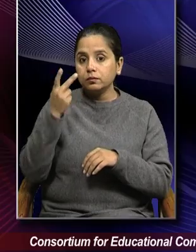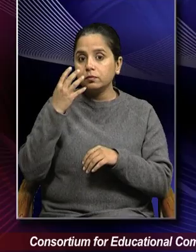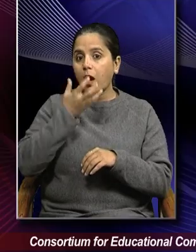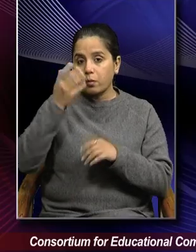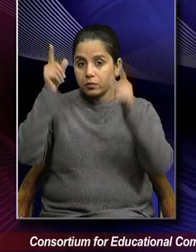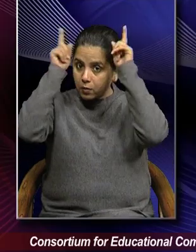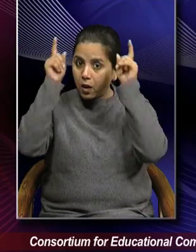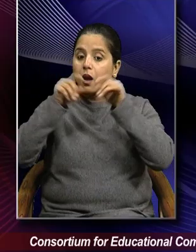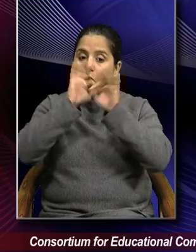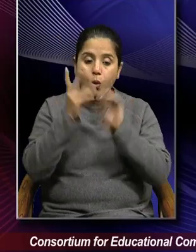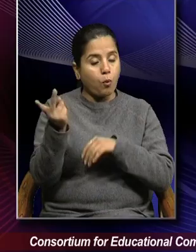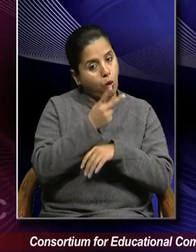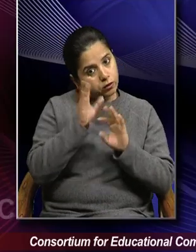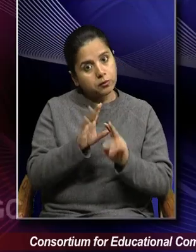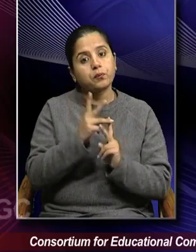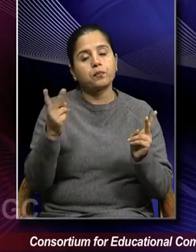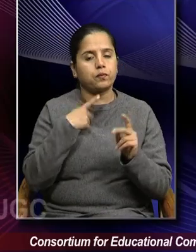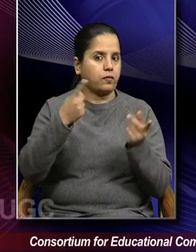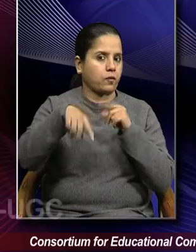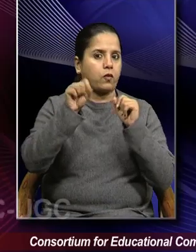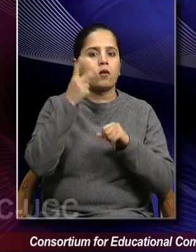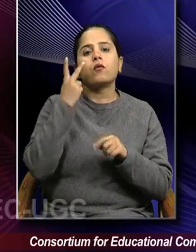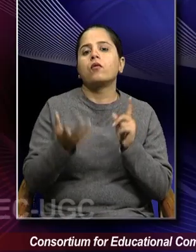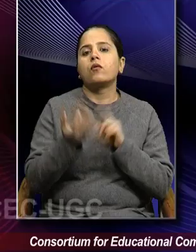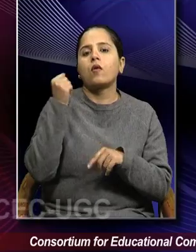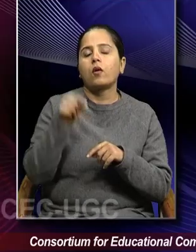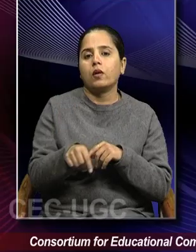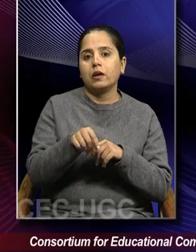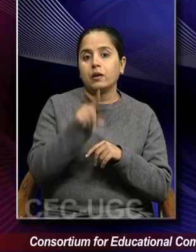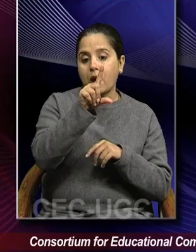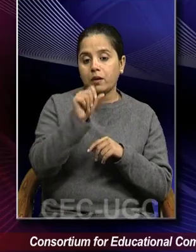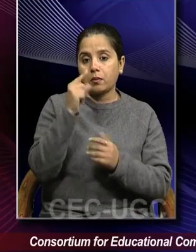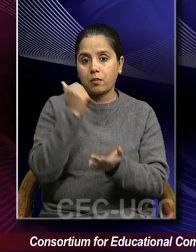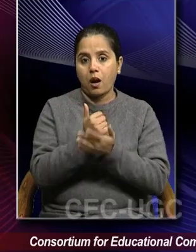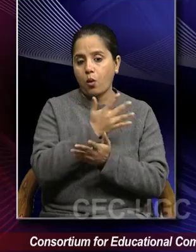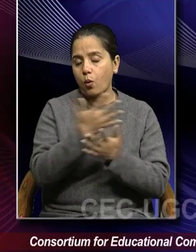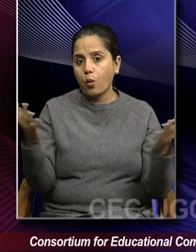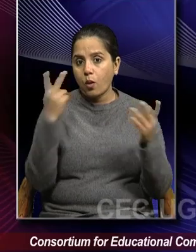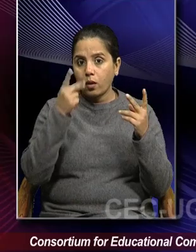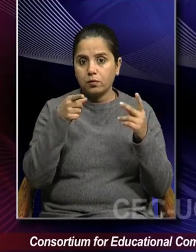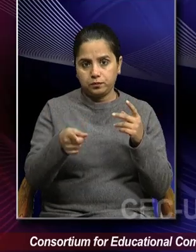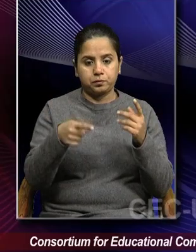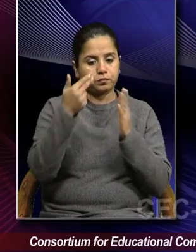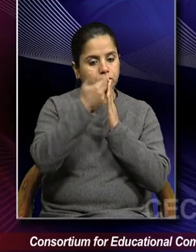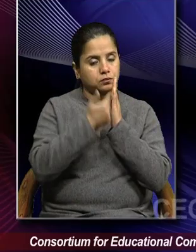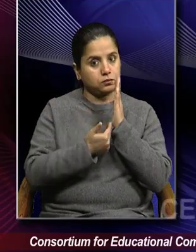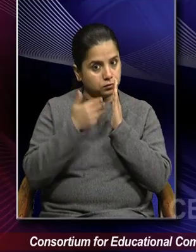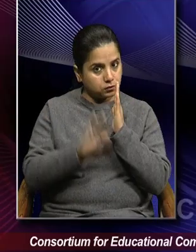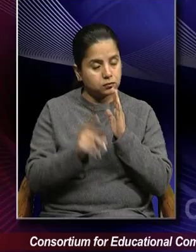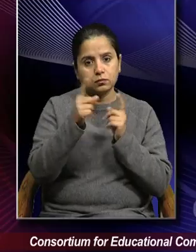available. So we can find that these 19 banks as on date, there is a list, and you